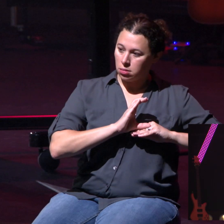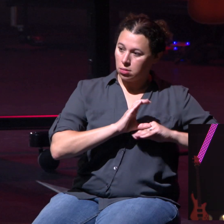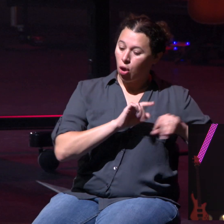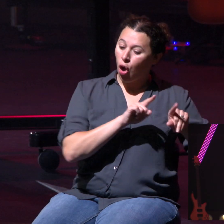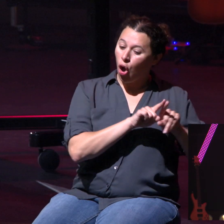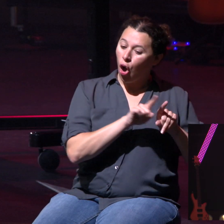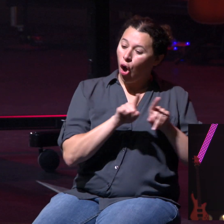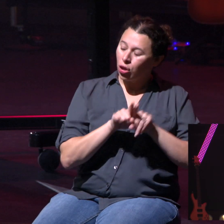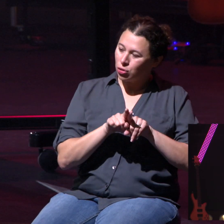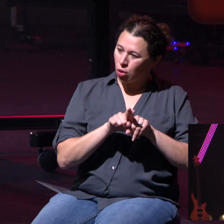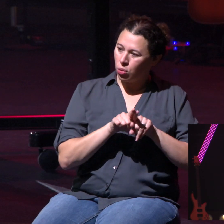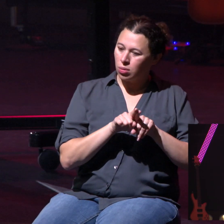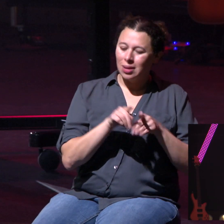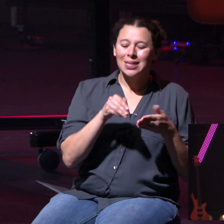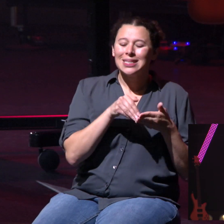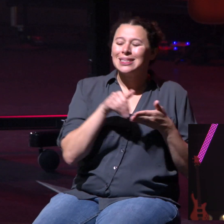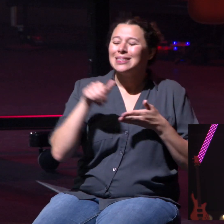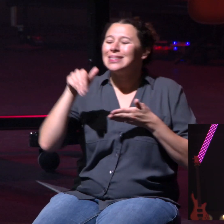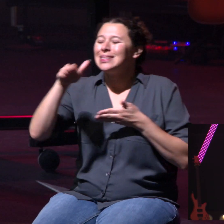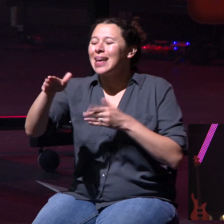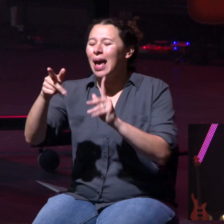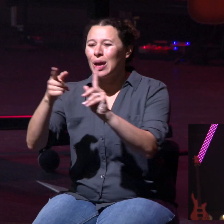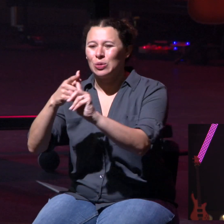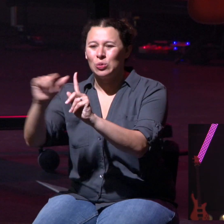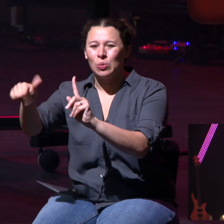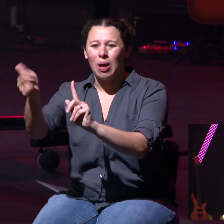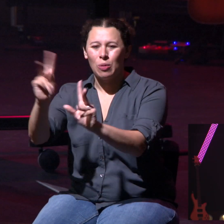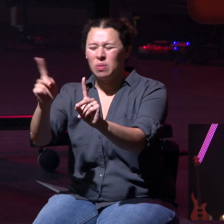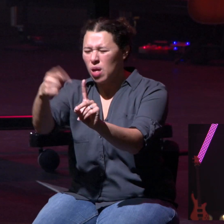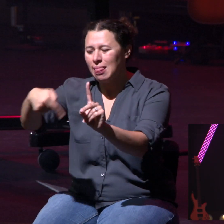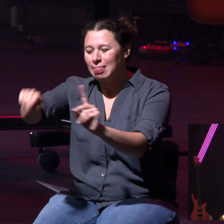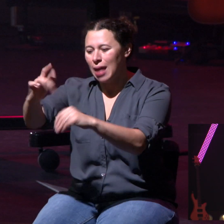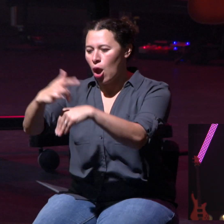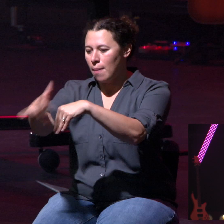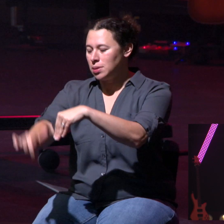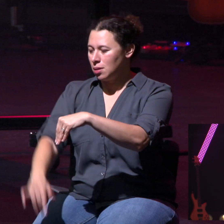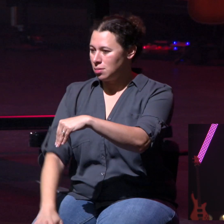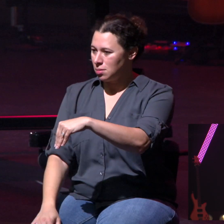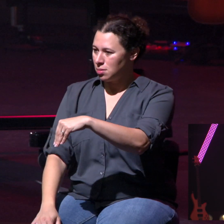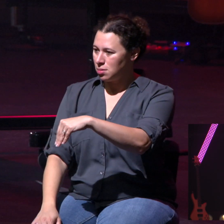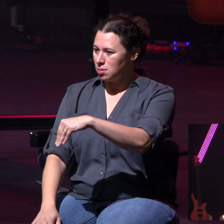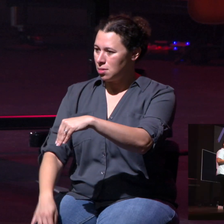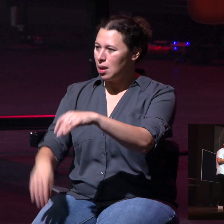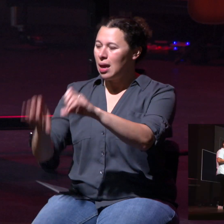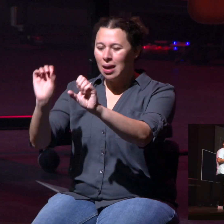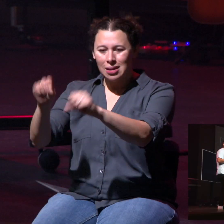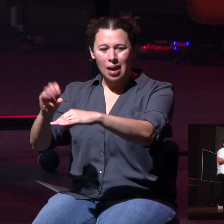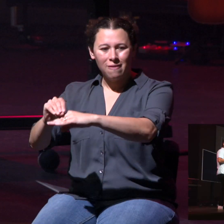breathing. A rhythm of breathing. To breathe in the Spirit